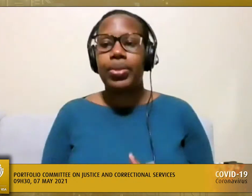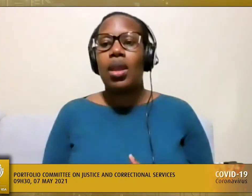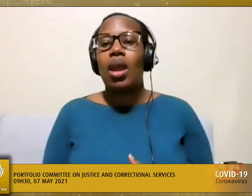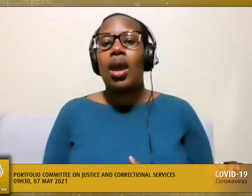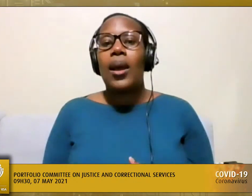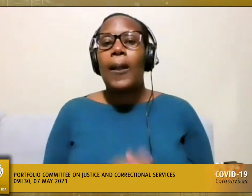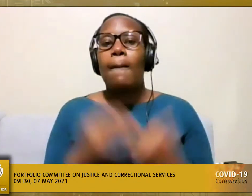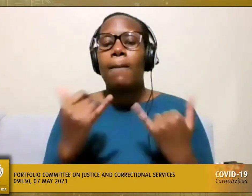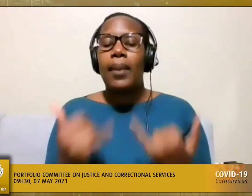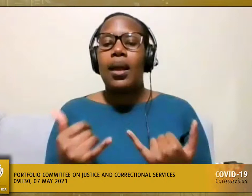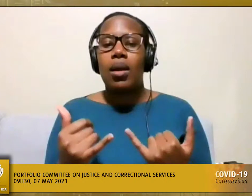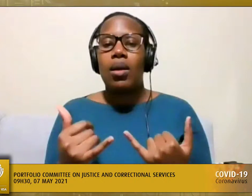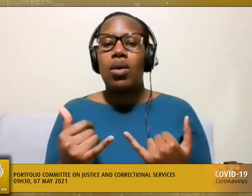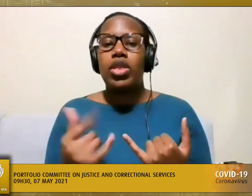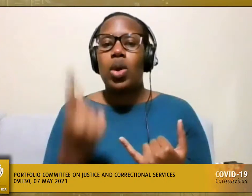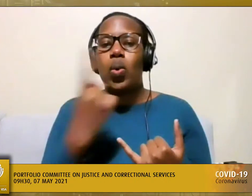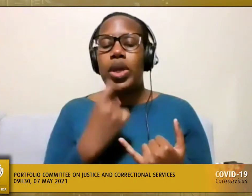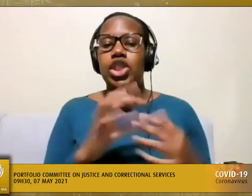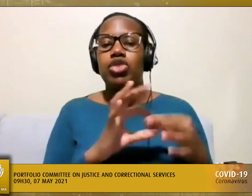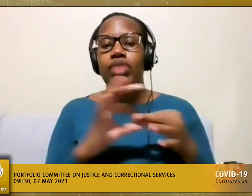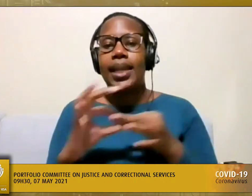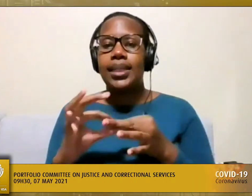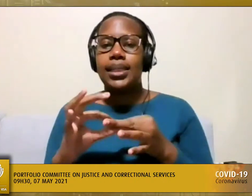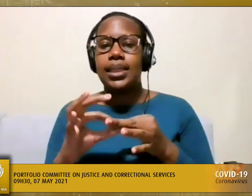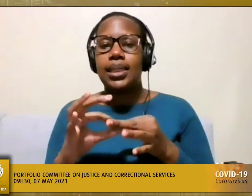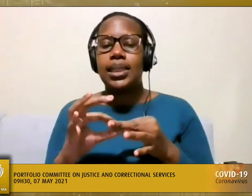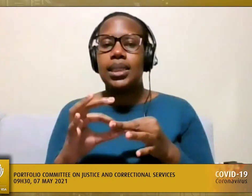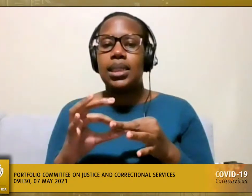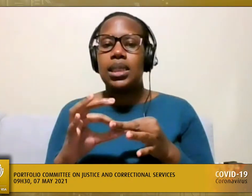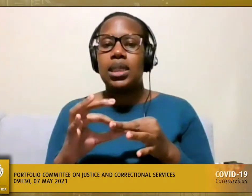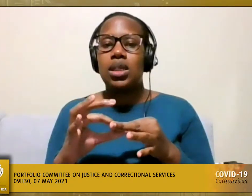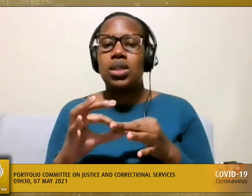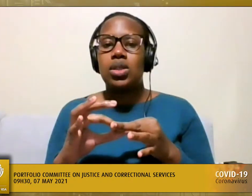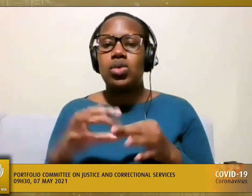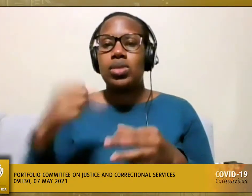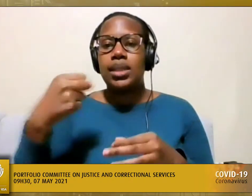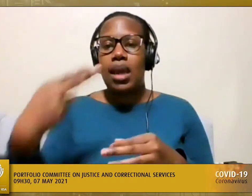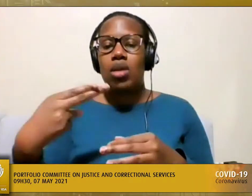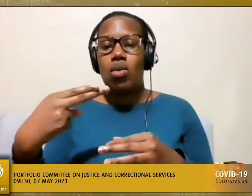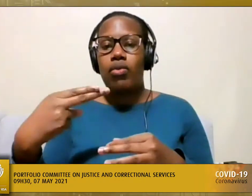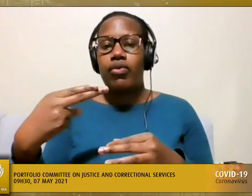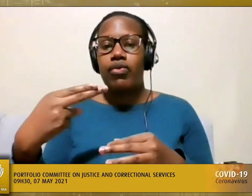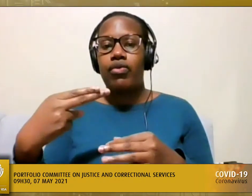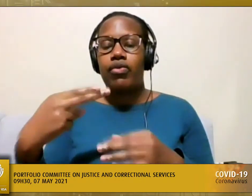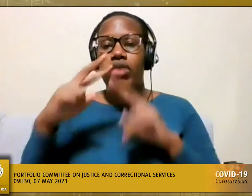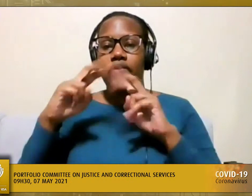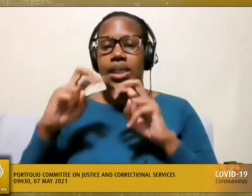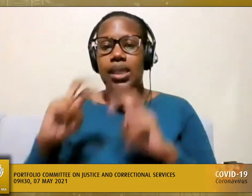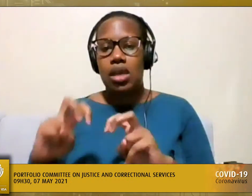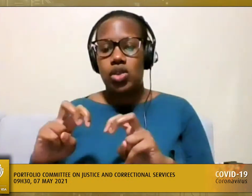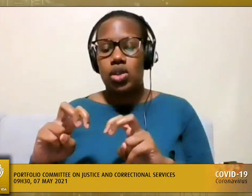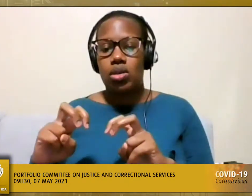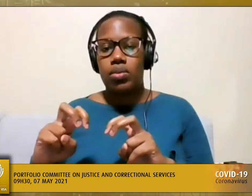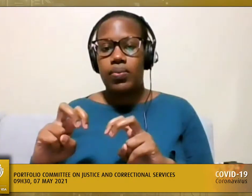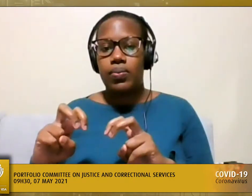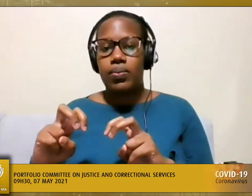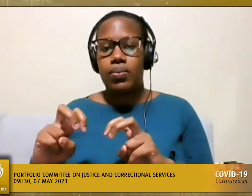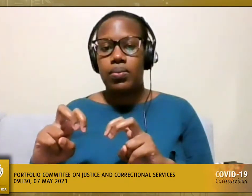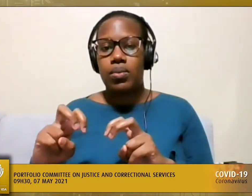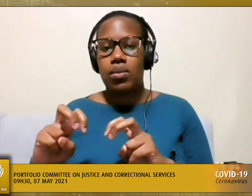now the the question relating to um the steinhoff investigation um more